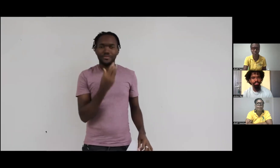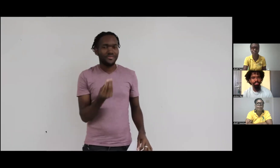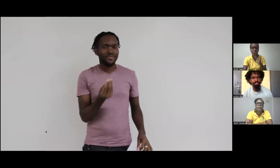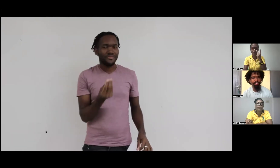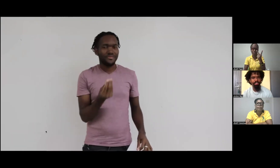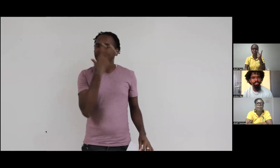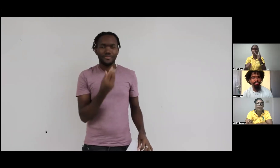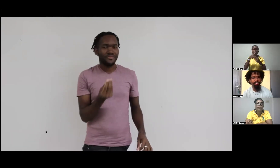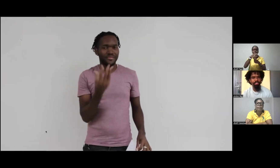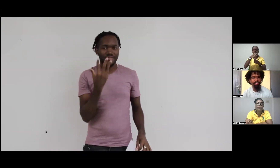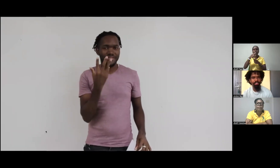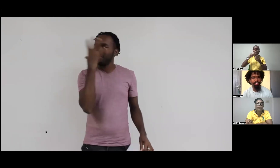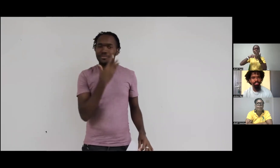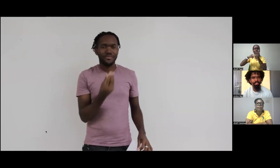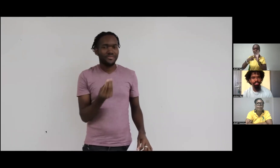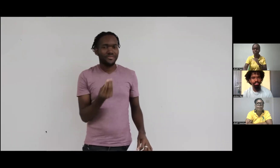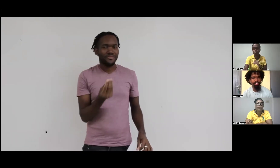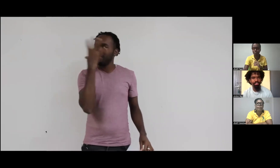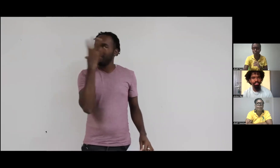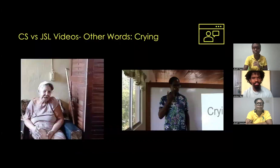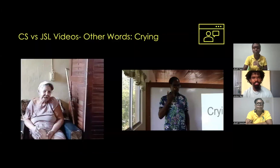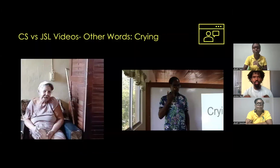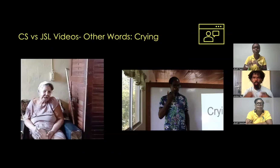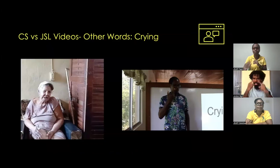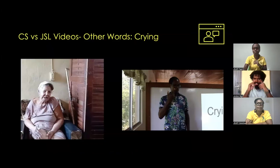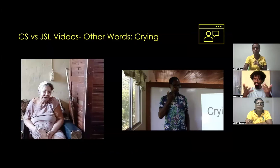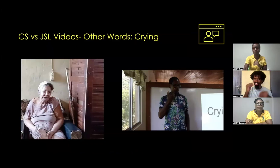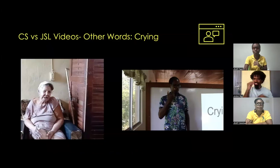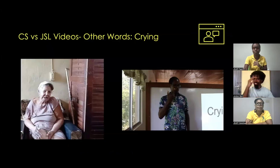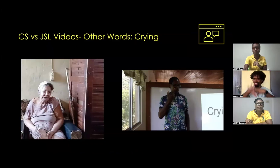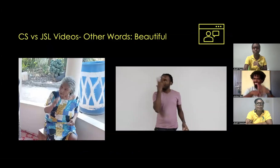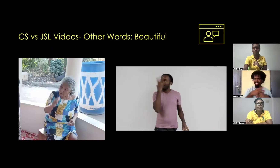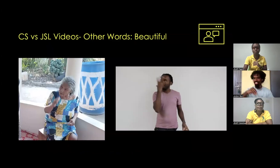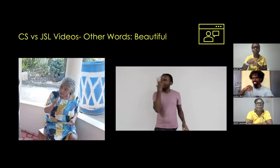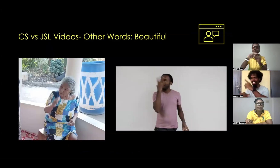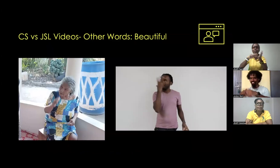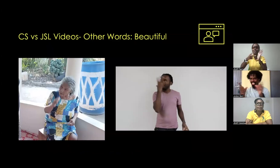This is a Jamaican sign. So what it means,